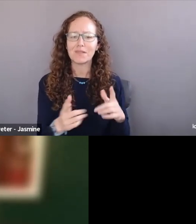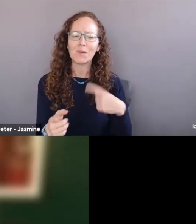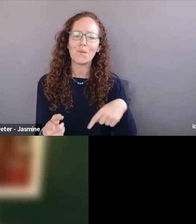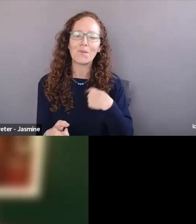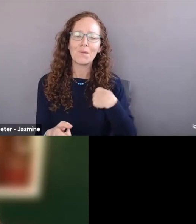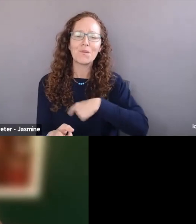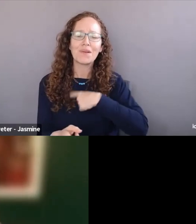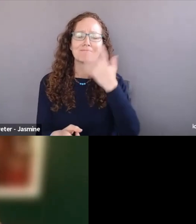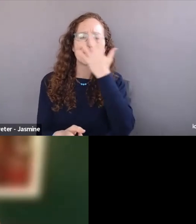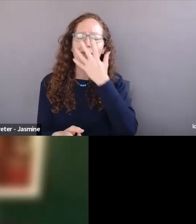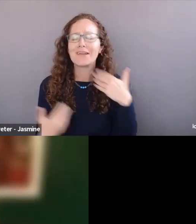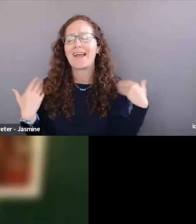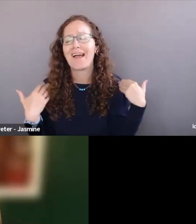incredibly